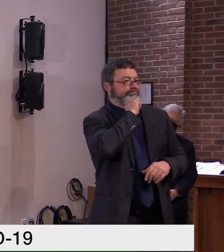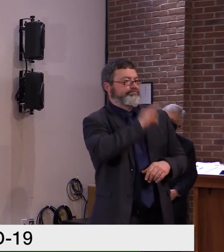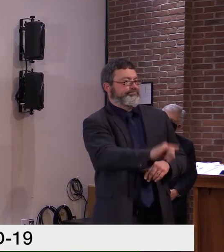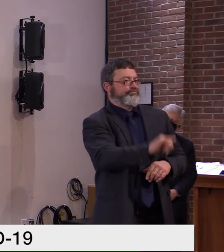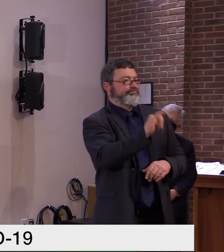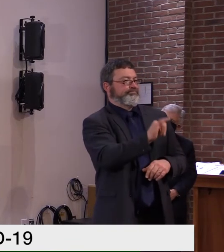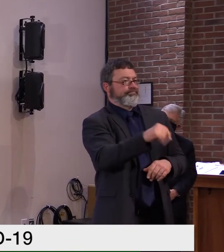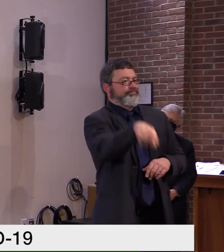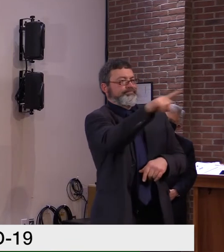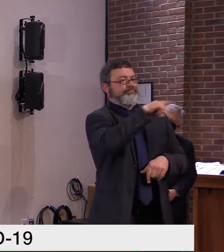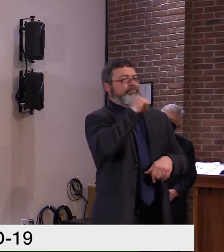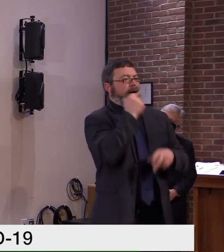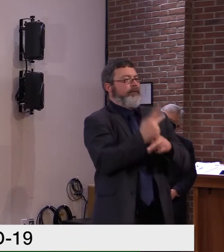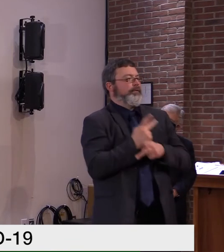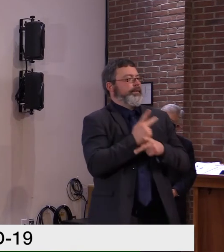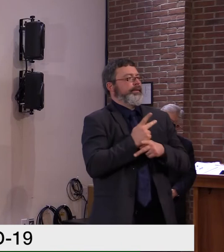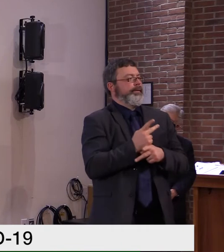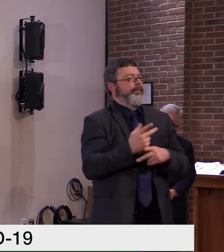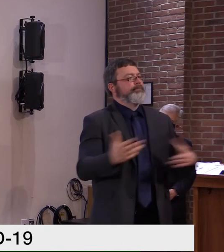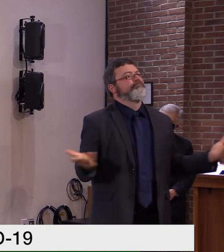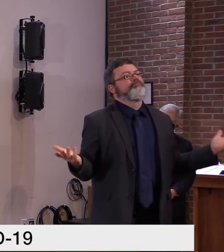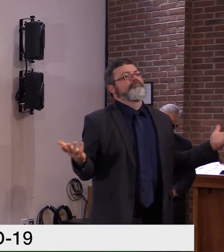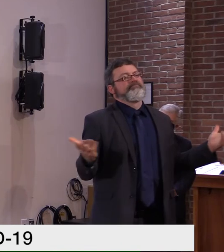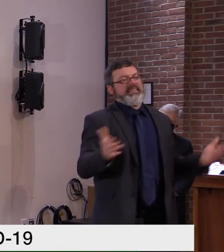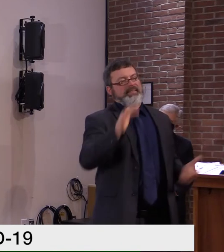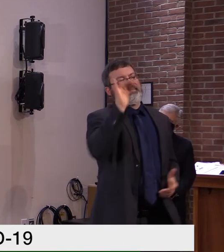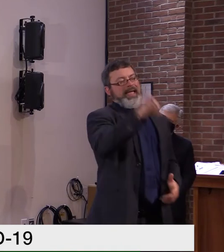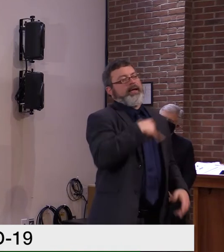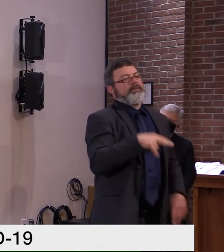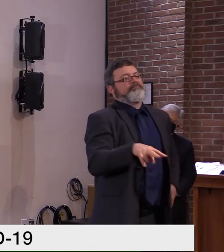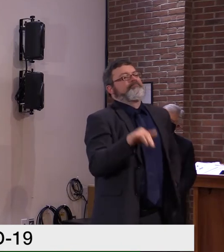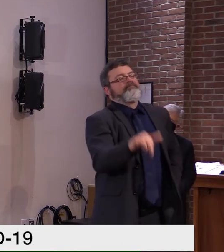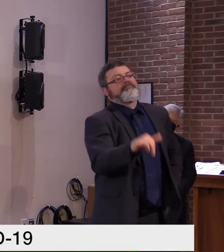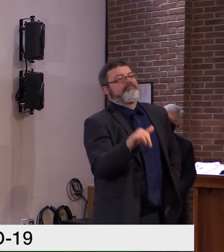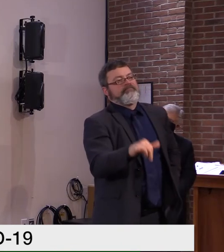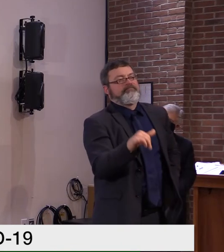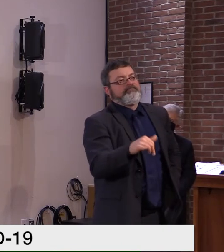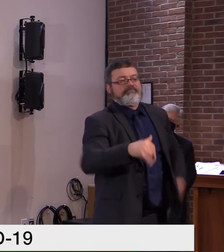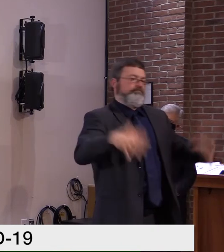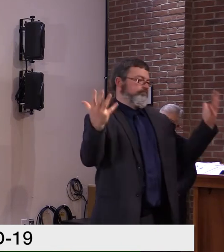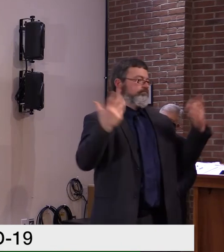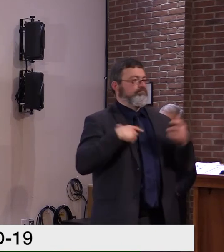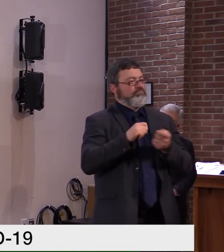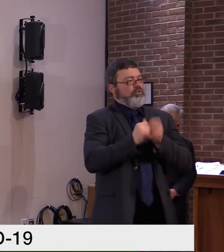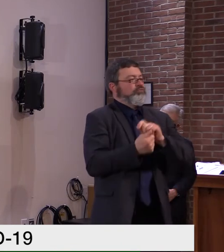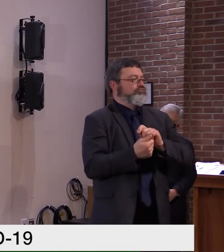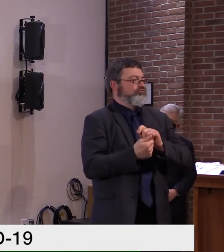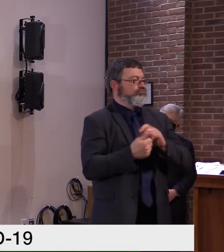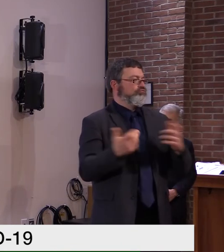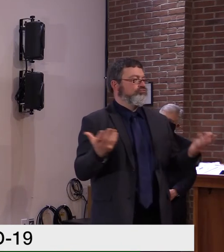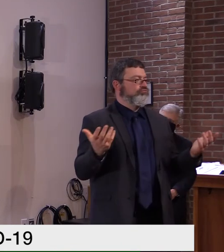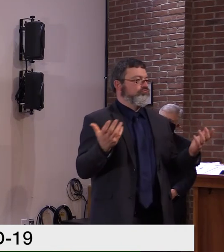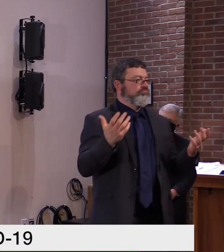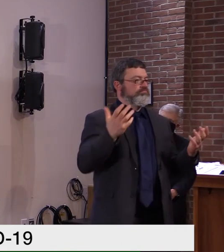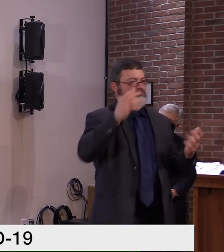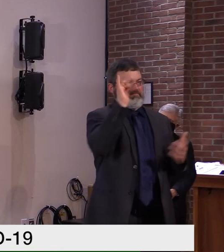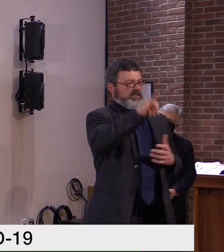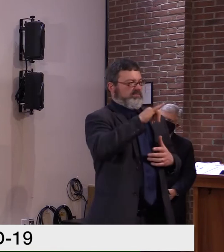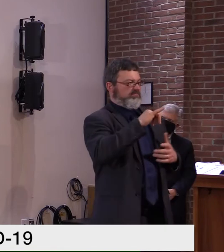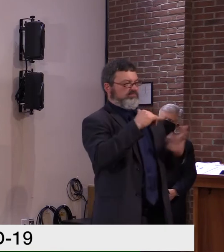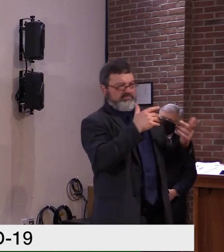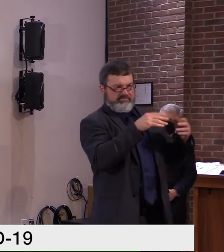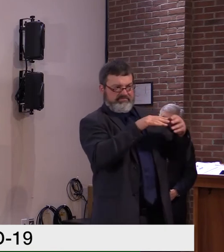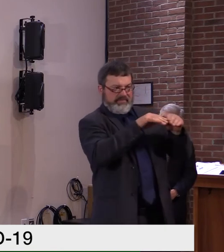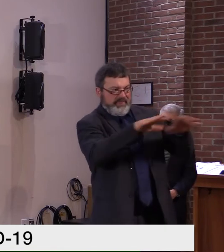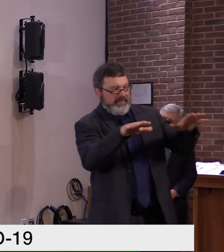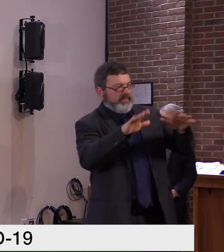the trajectory that we found ourselves on as a result of Halloween. Anything, Commissioner Pichek,